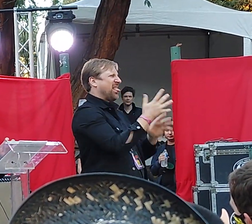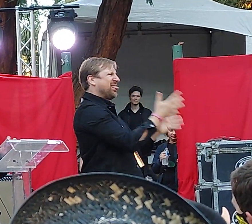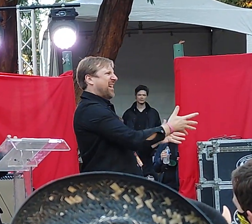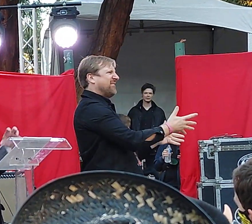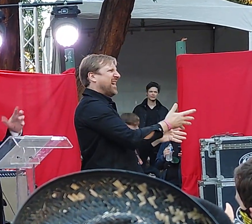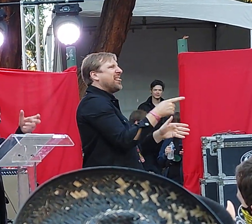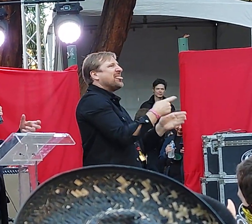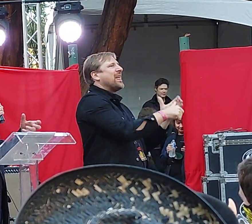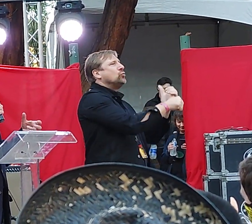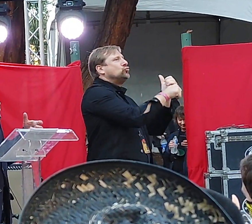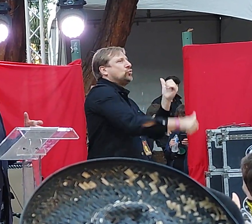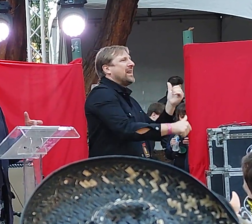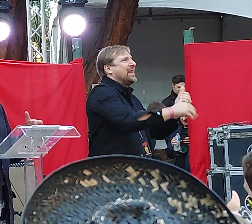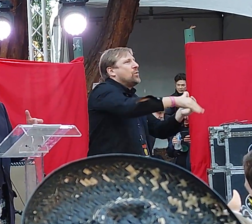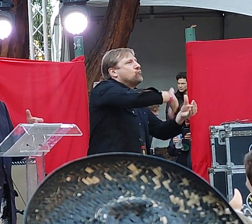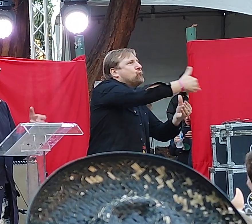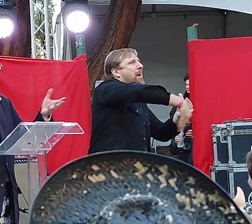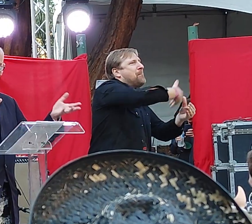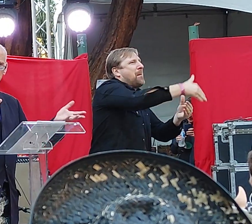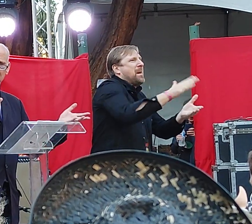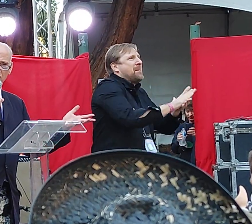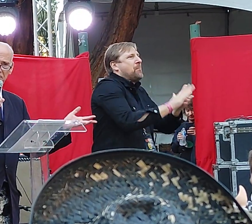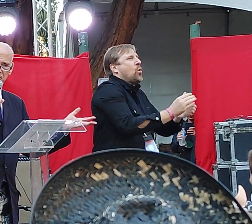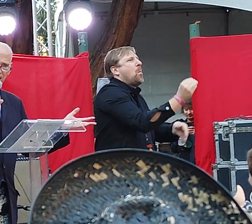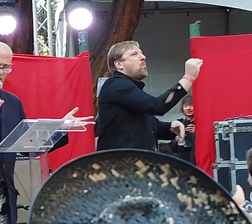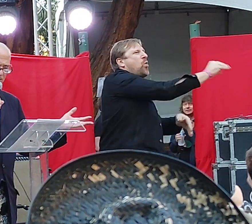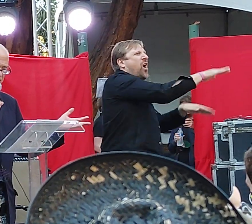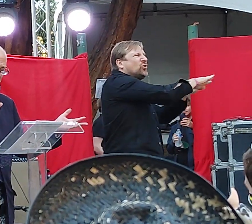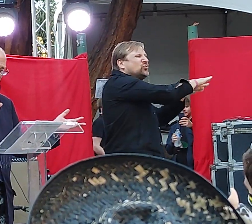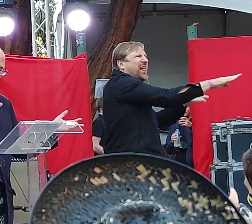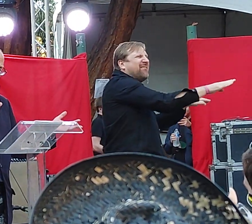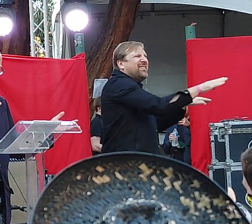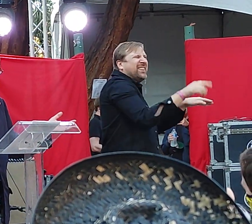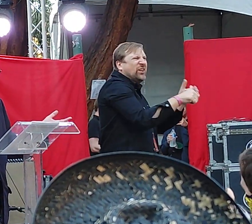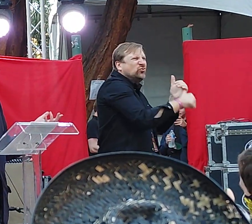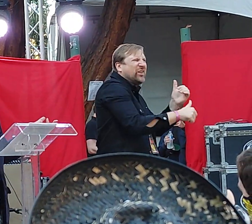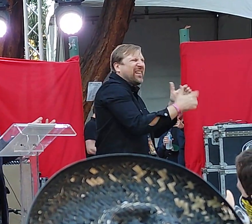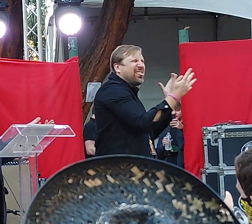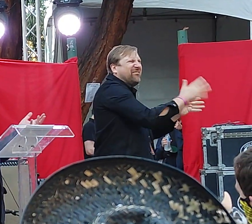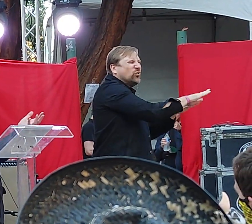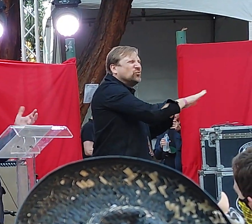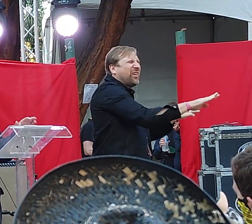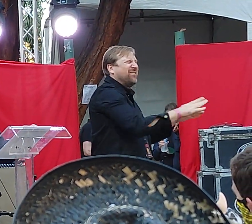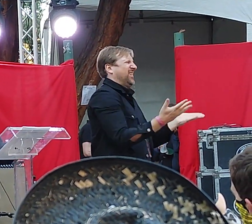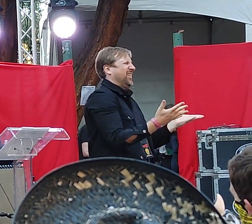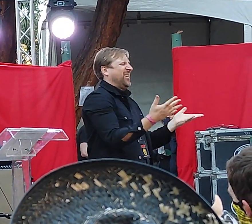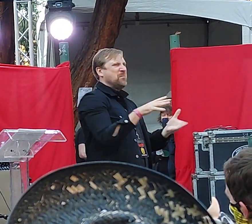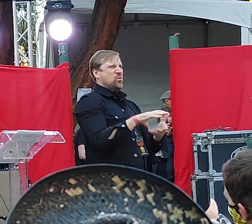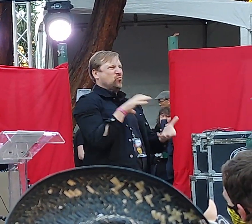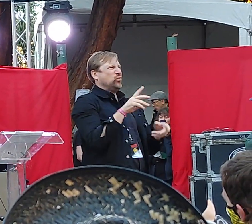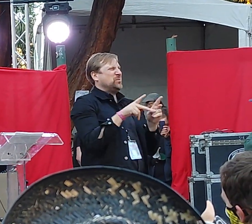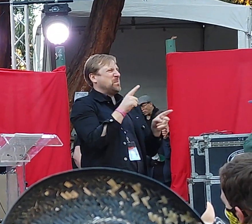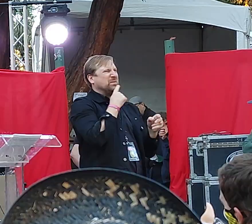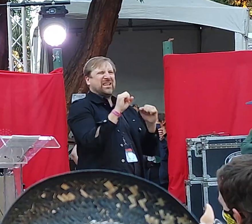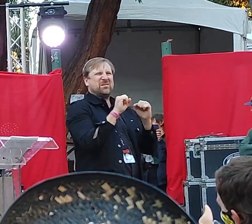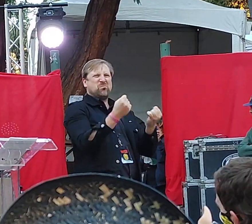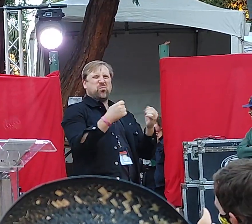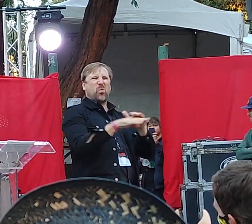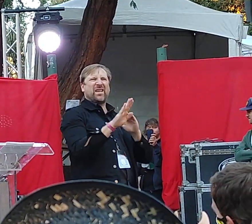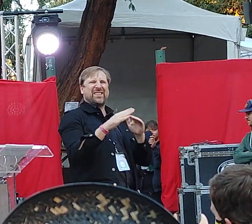took a shit and wrapped it back up in the tissue paper and put it back on the shelves. I mean, the rich people said when they broke into